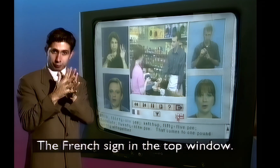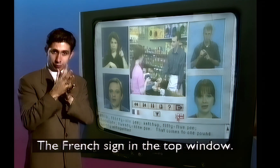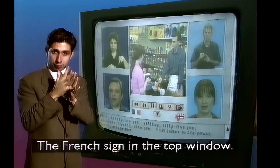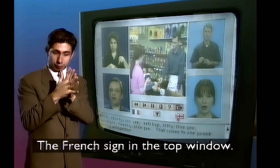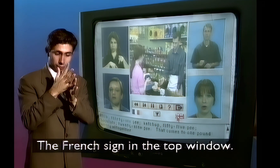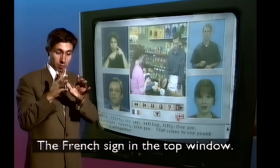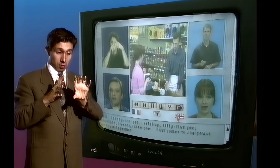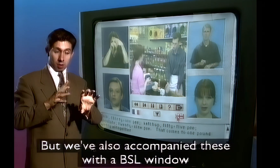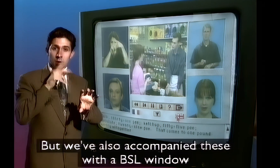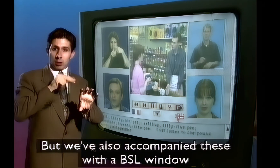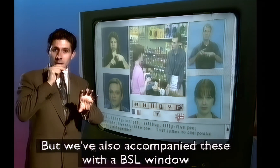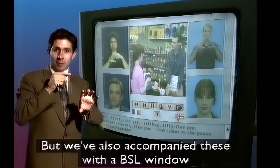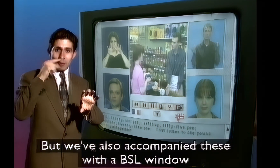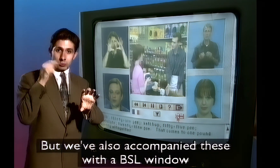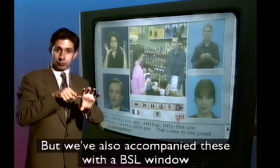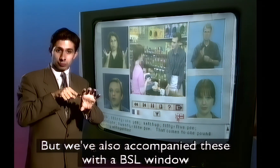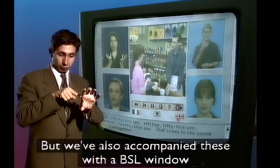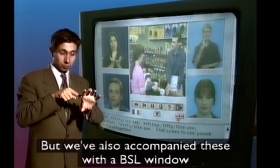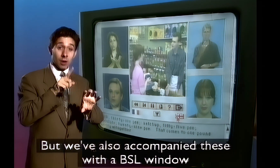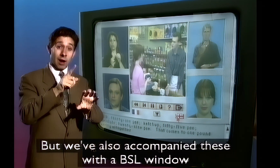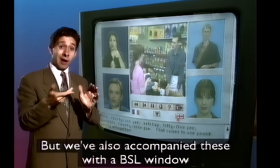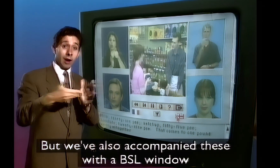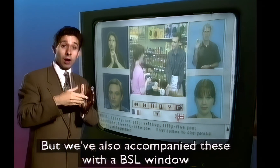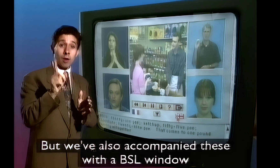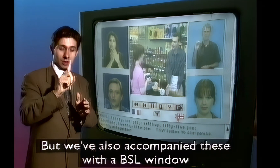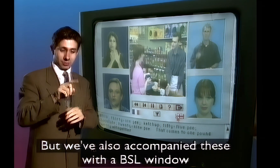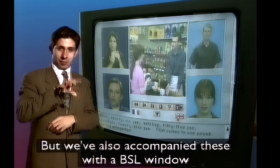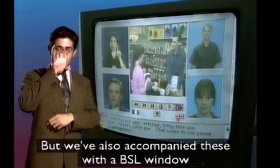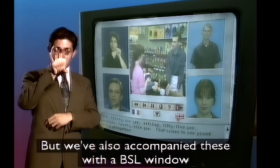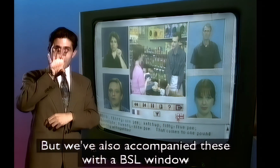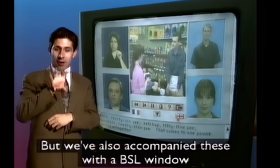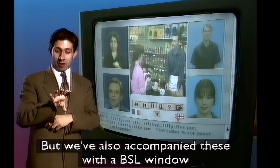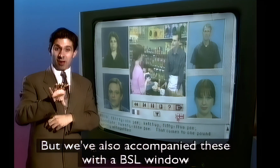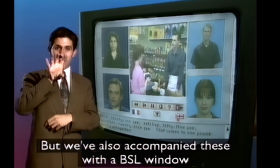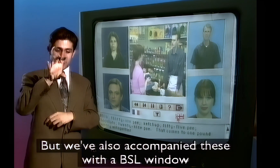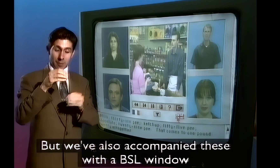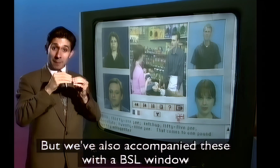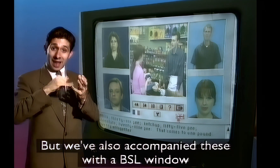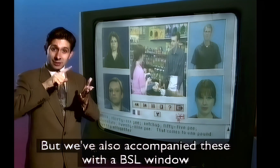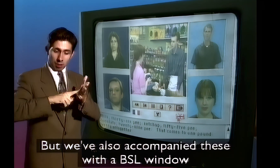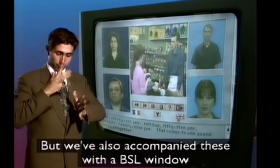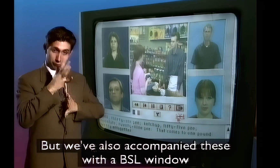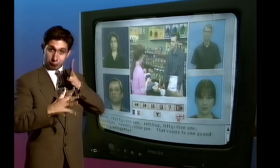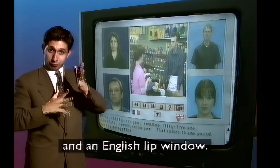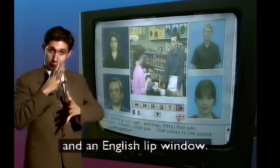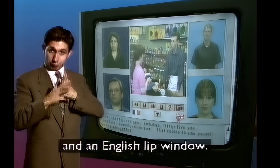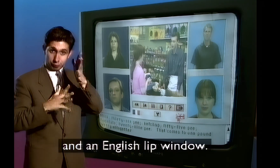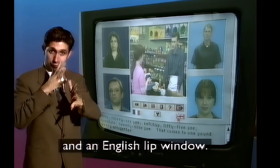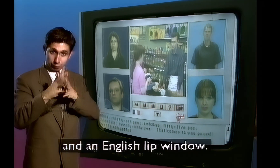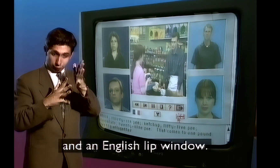window, but we've also accompanied these with a BSL window and an English